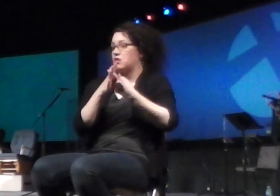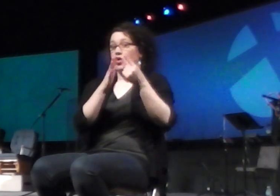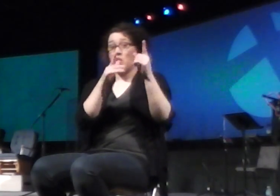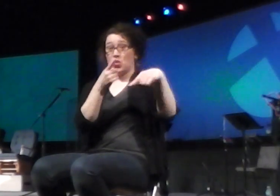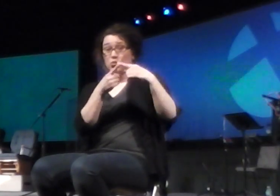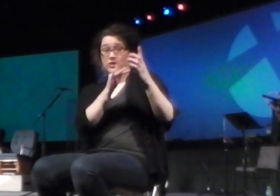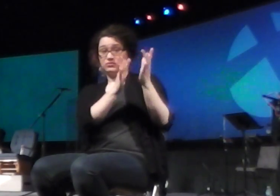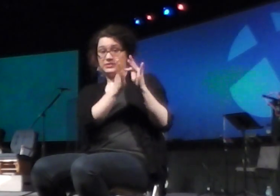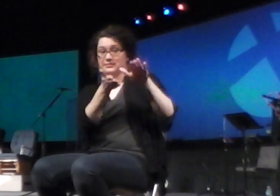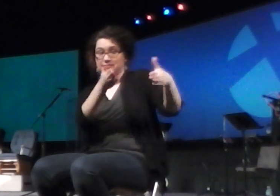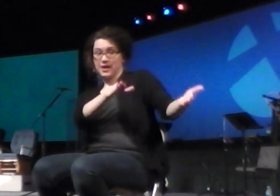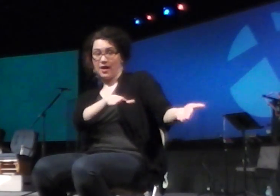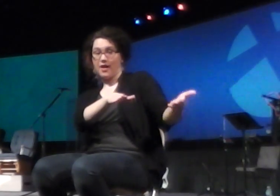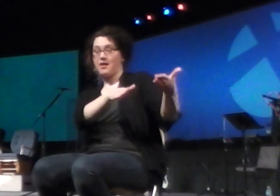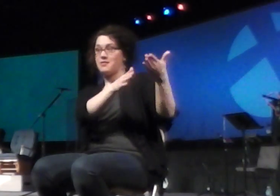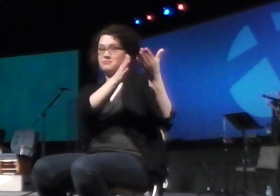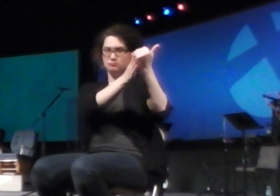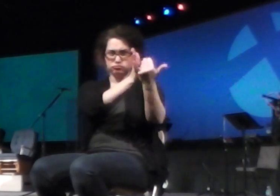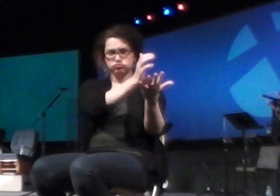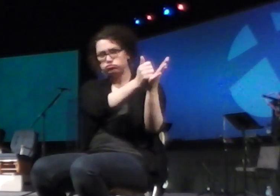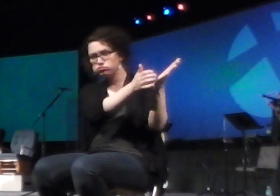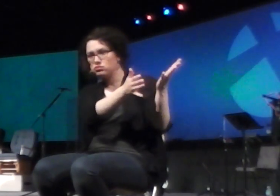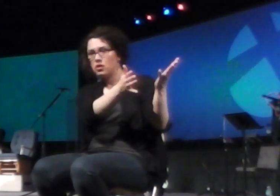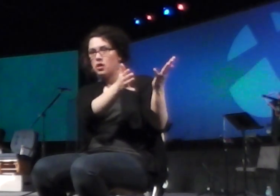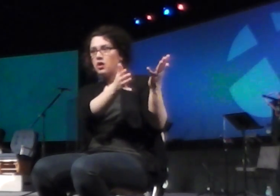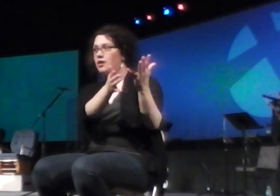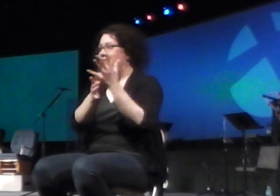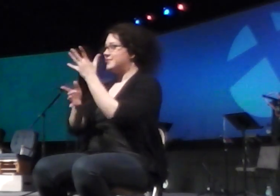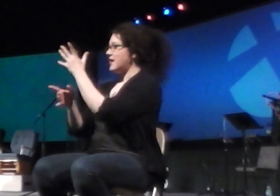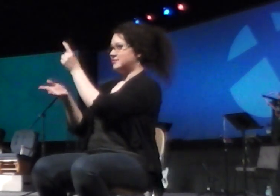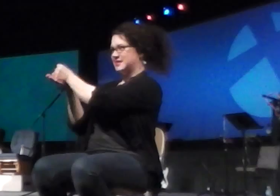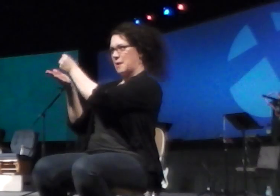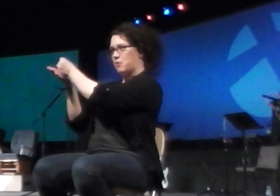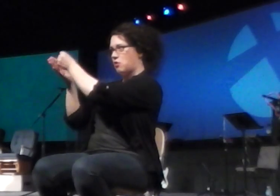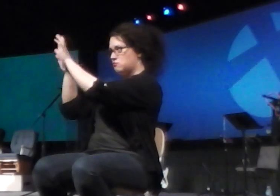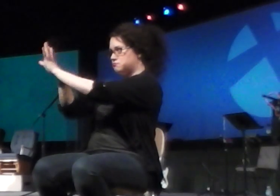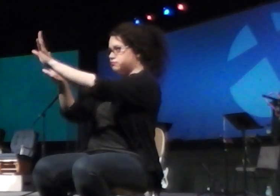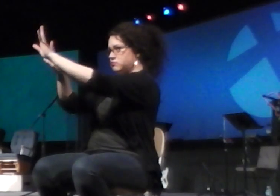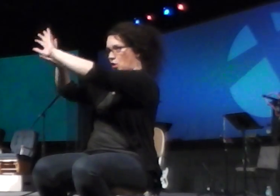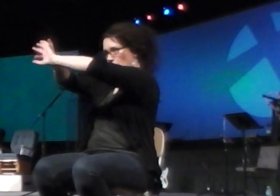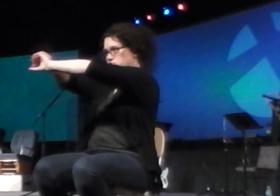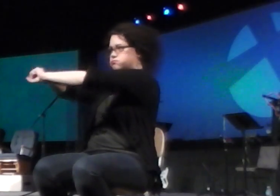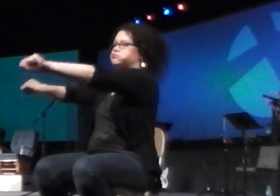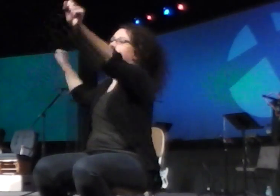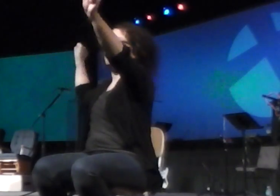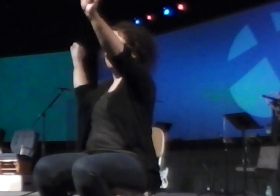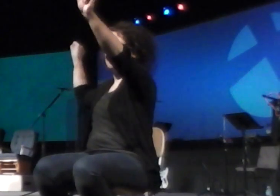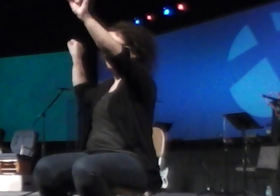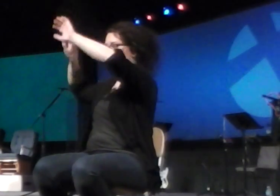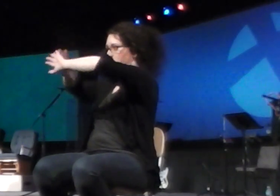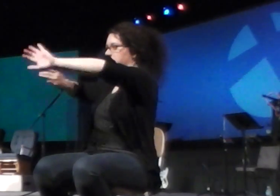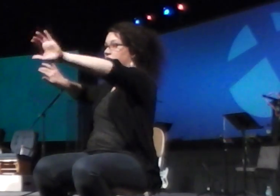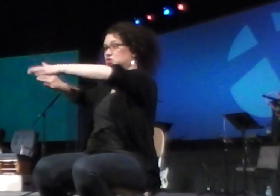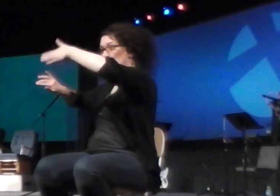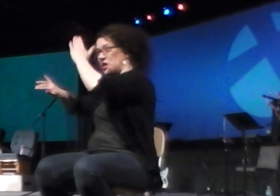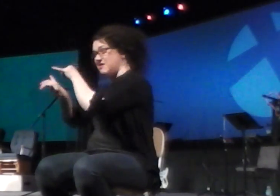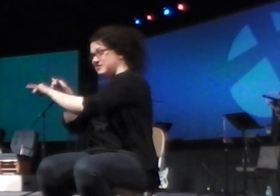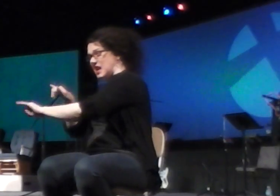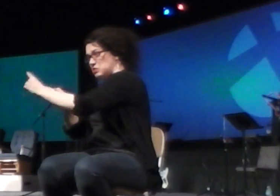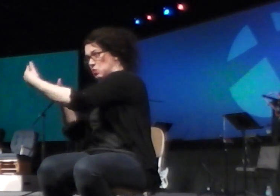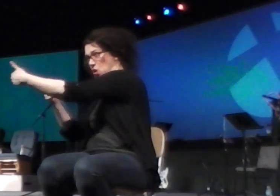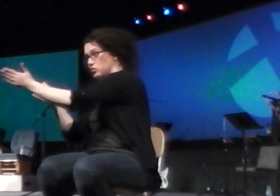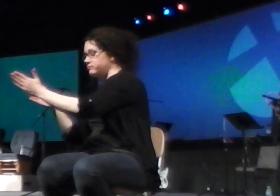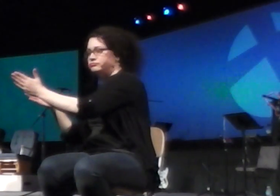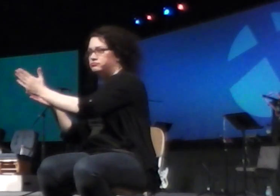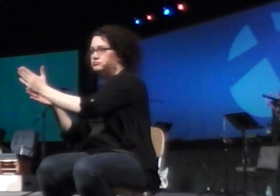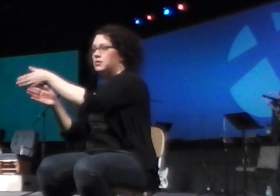died on the cross, the temple curtain was ripped. So God's presence doesn't just dwell in this one room, the Holy of Holies. God's